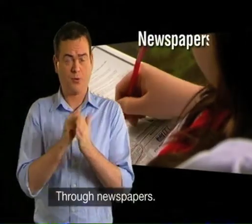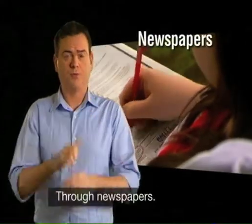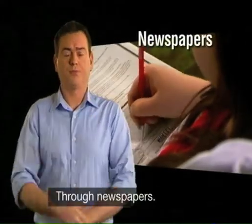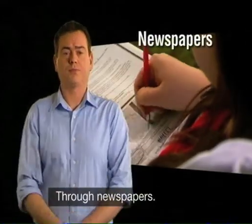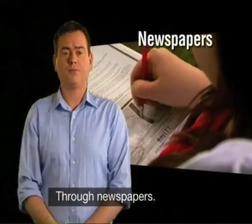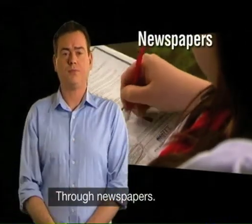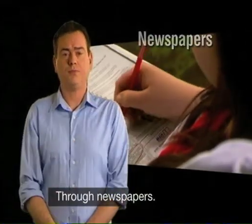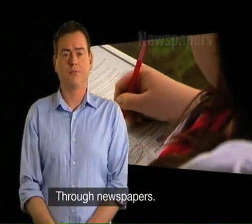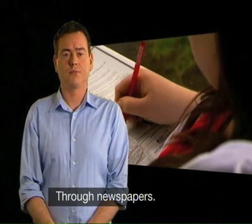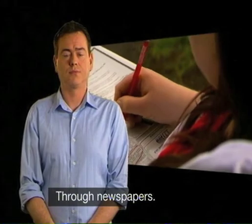Through newspapers.